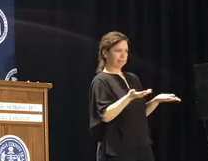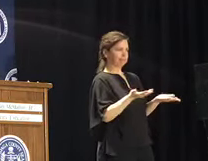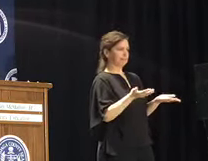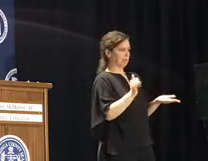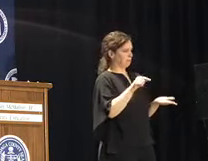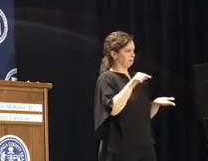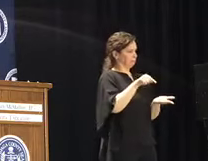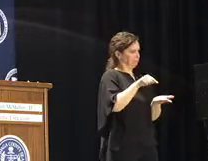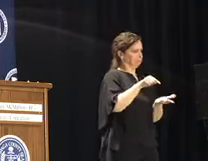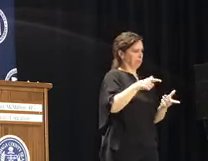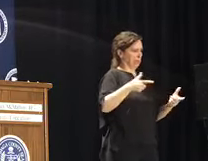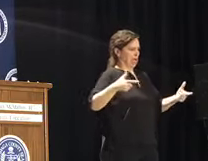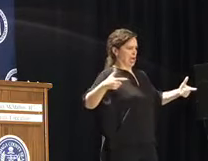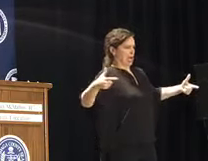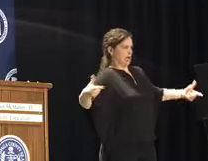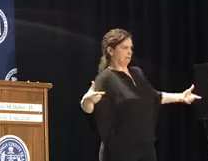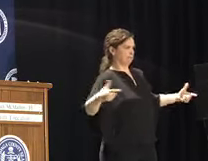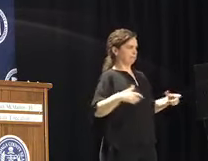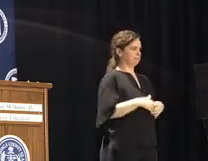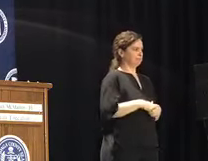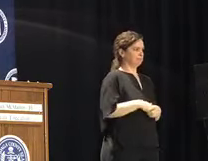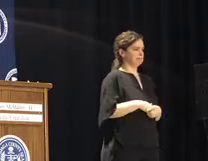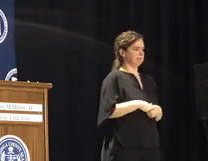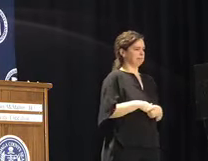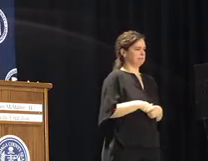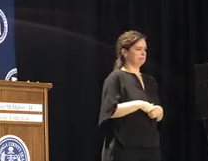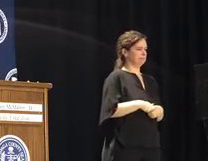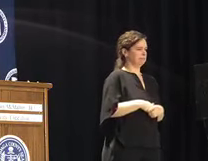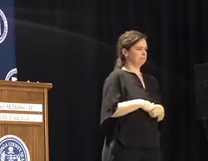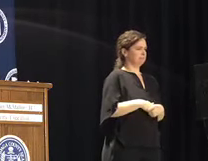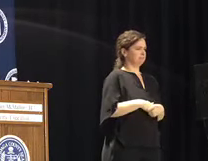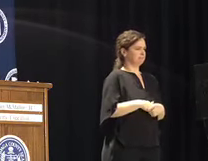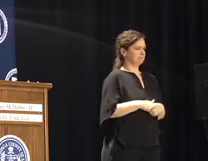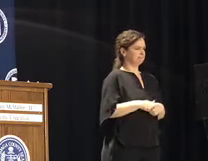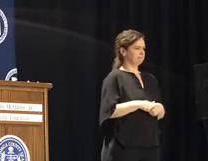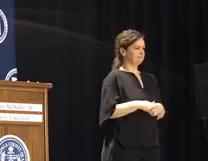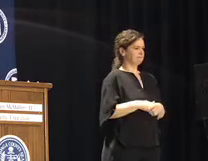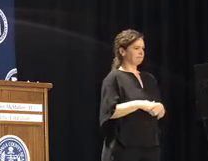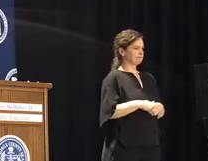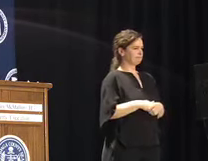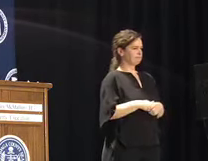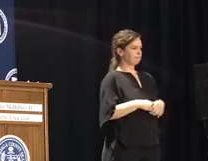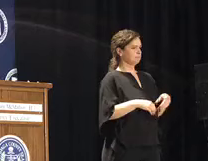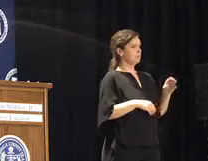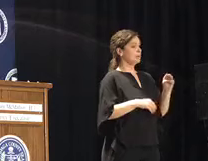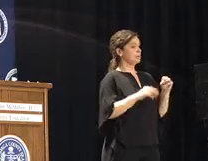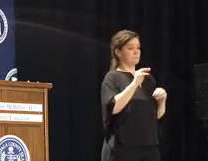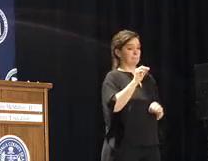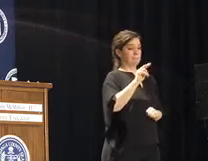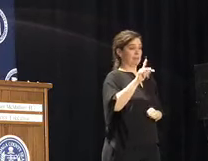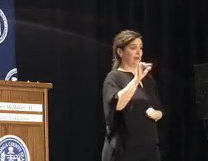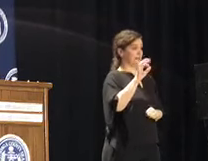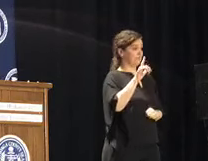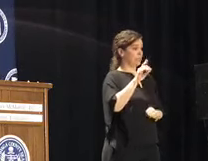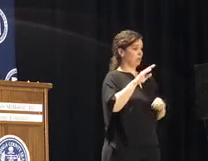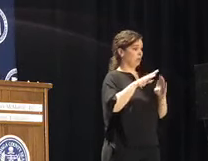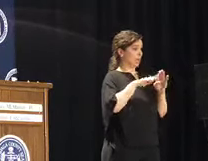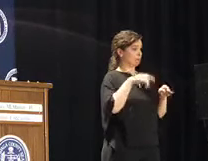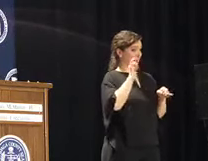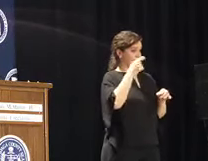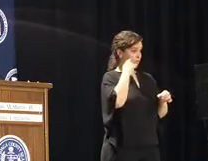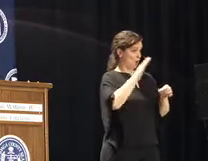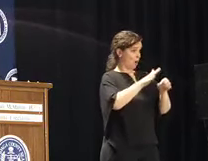the concept that would be space for COVID patients or for other patients that would make